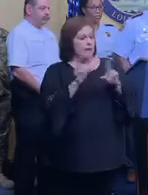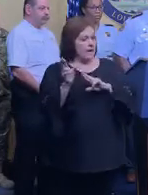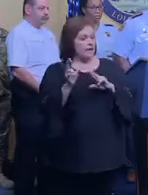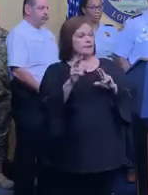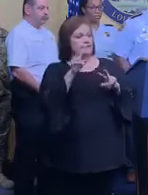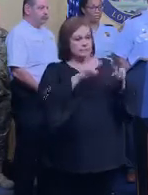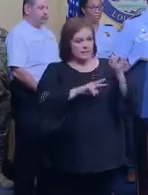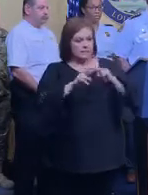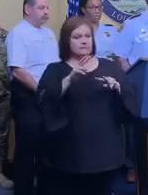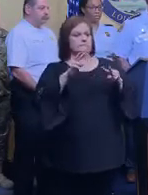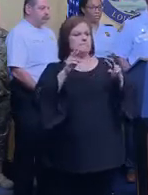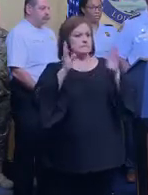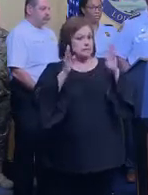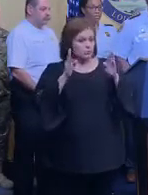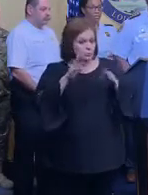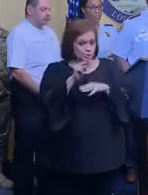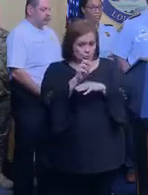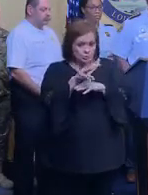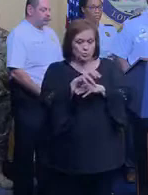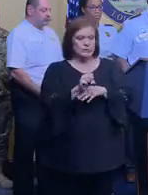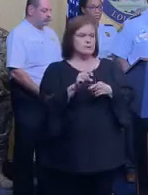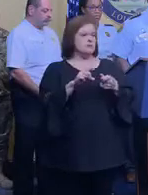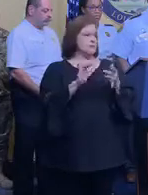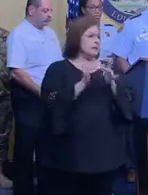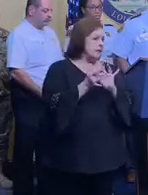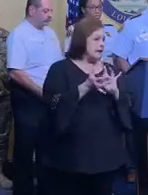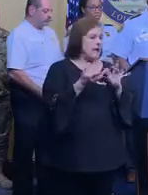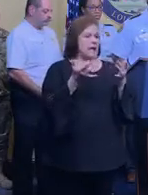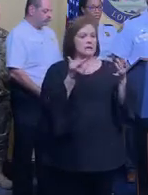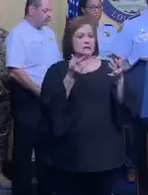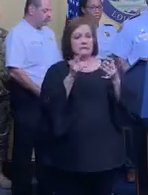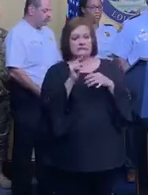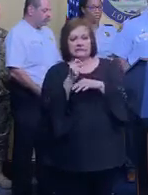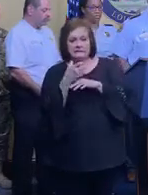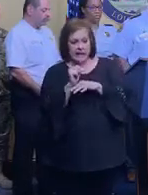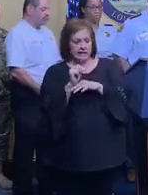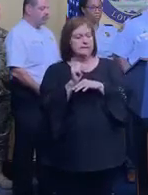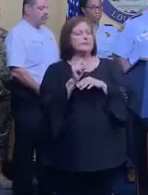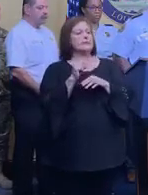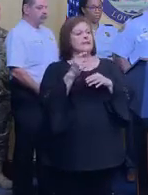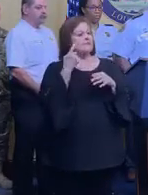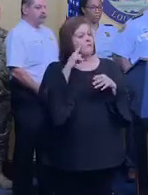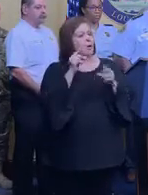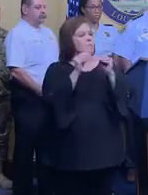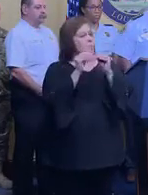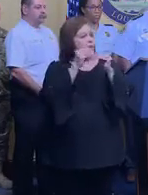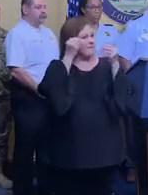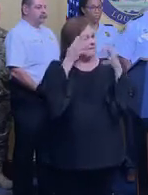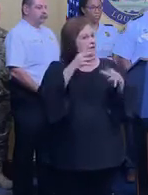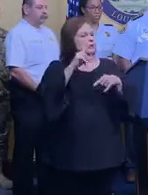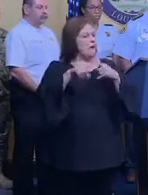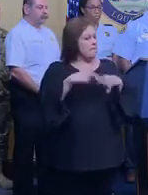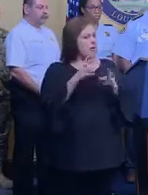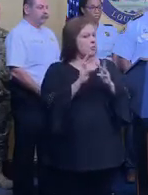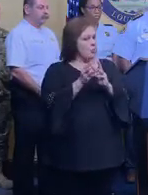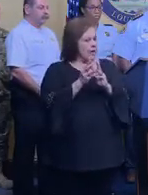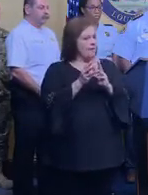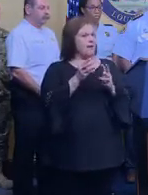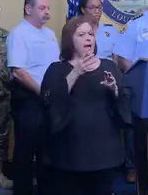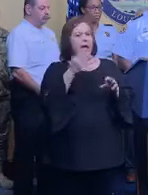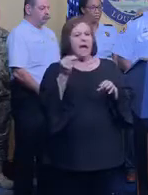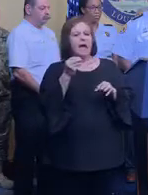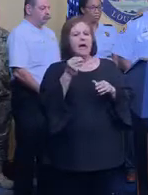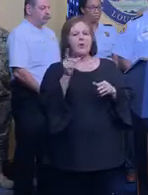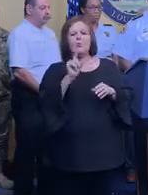monitor news outlets and social media feeds of the City of New Orleans for further weather development and the latest information on flooded